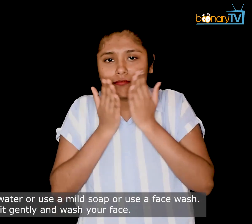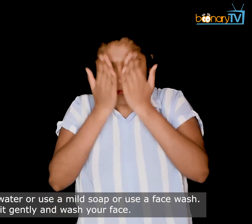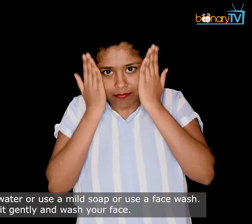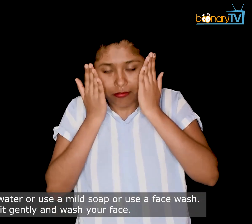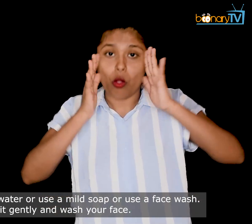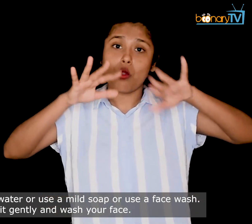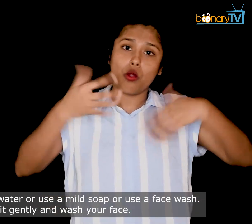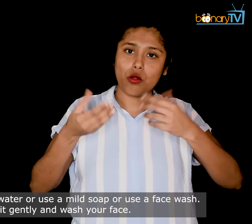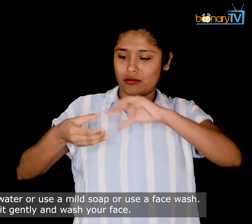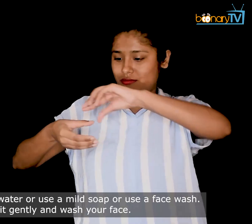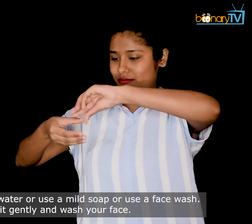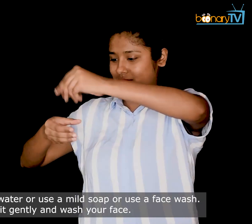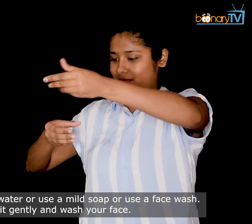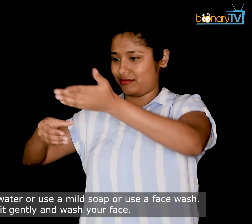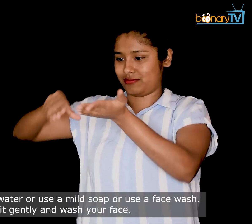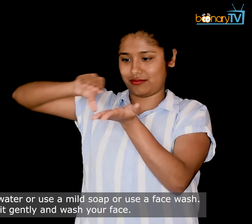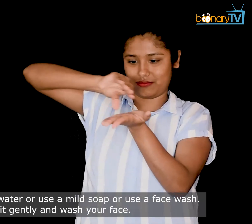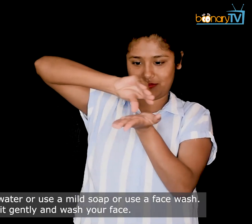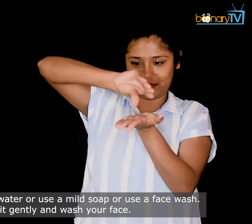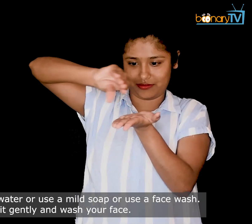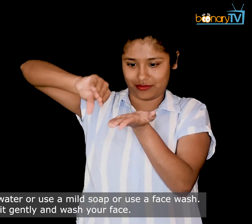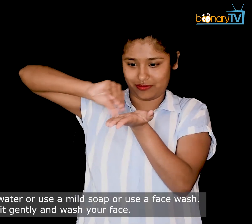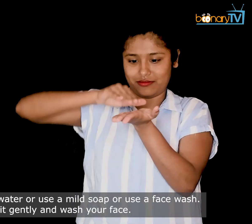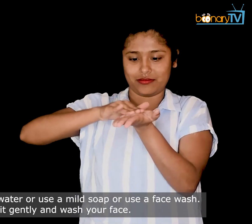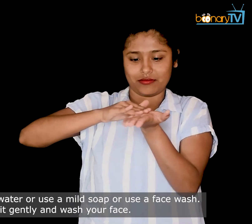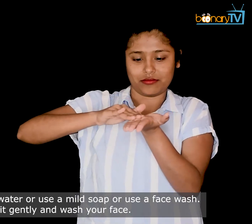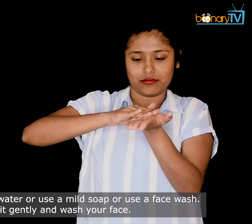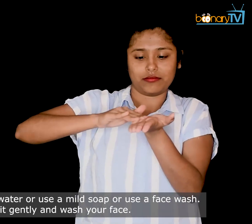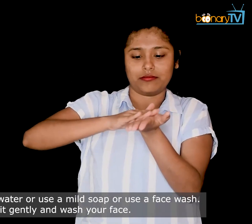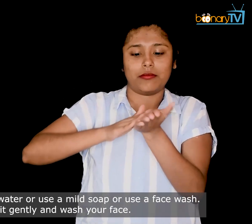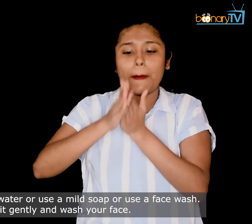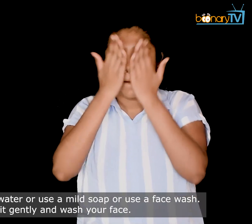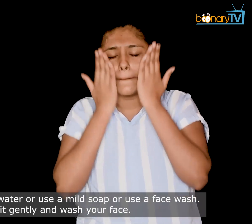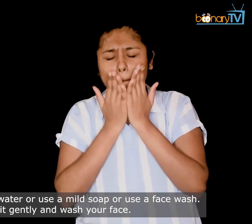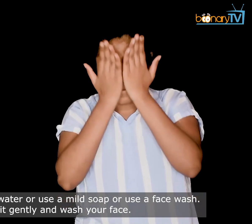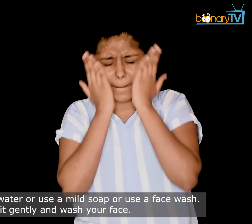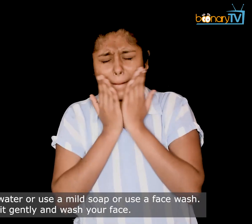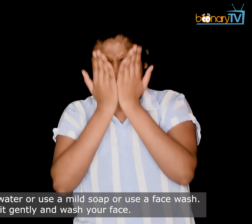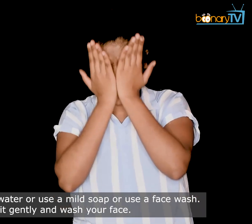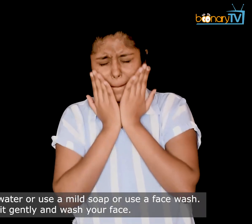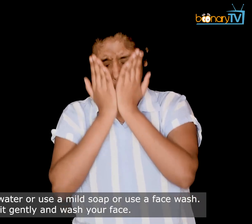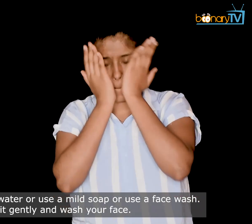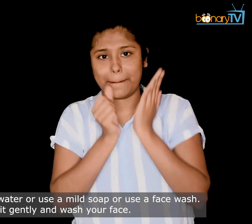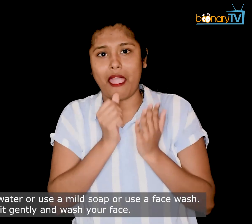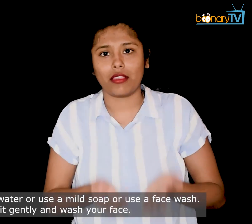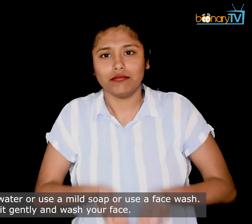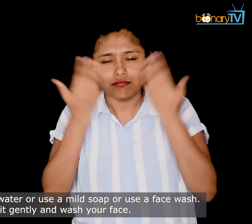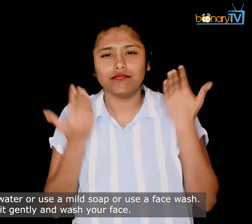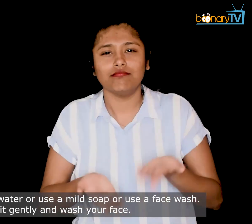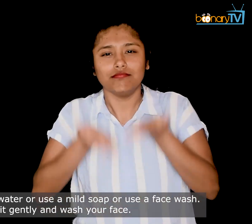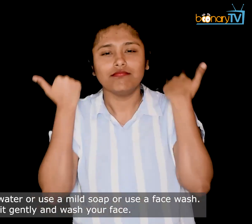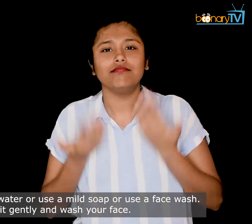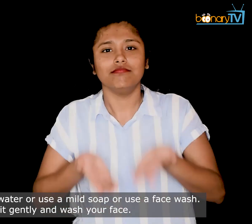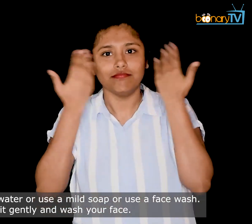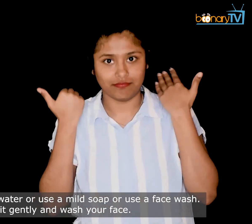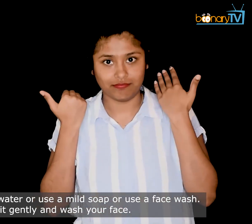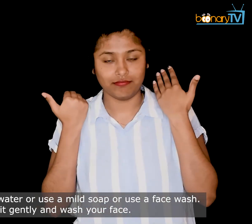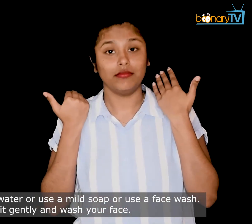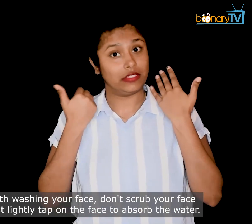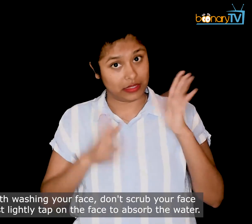or use a face wash. Apply it gently and wash your face. Once